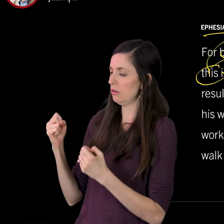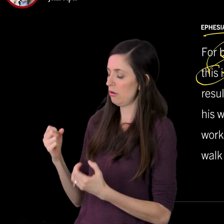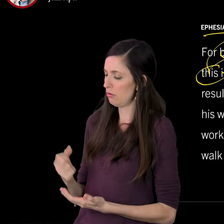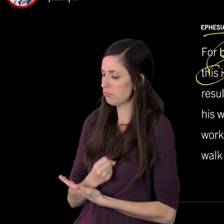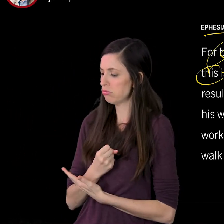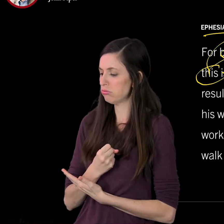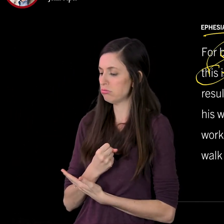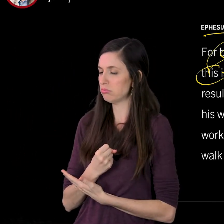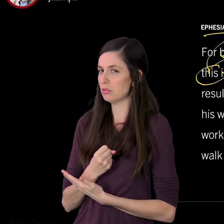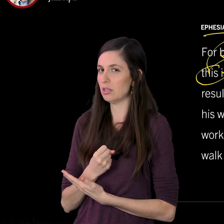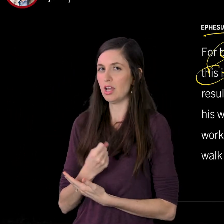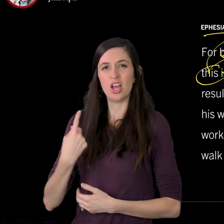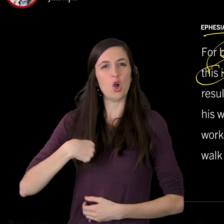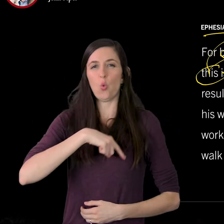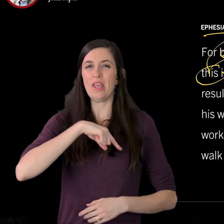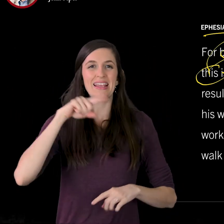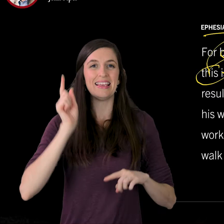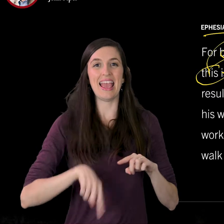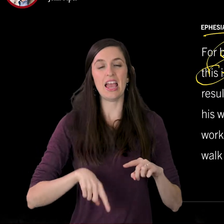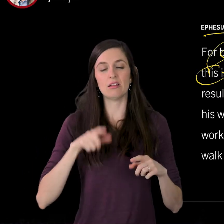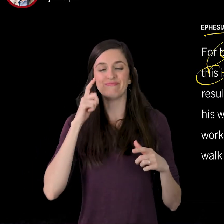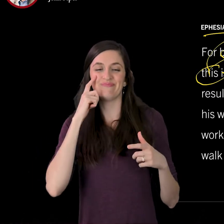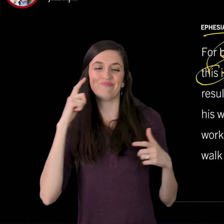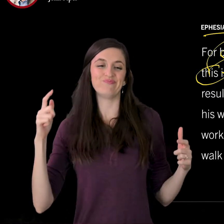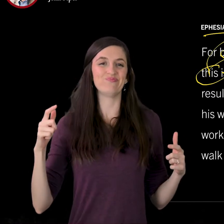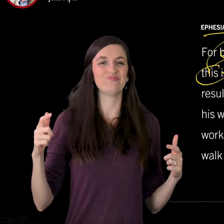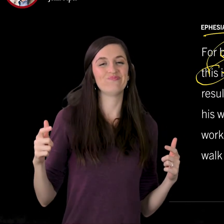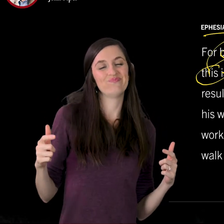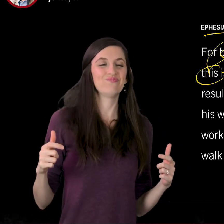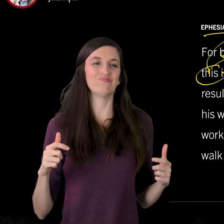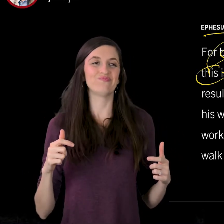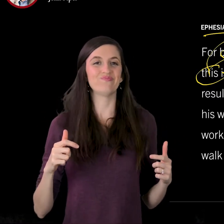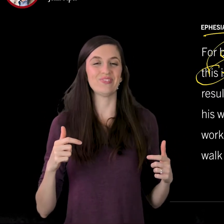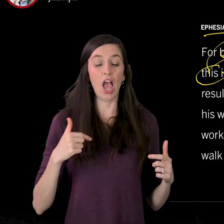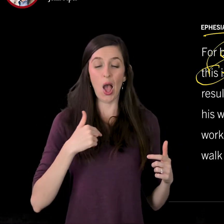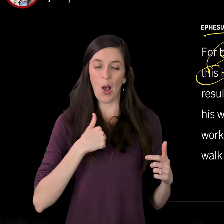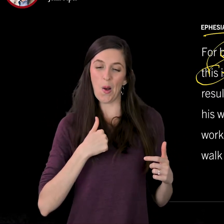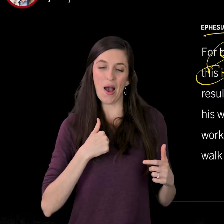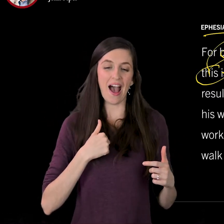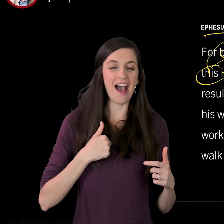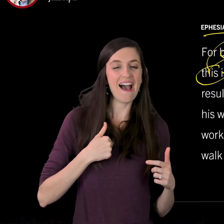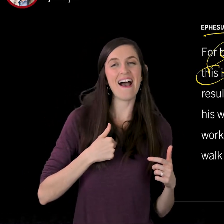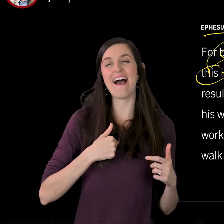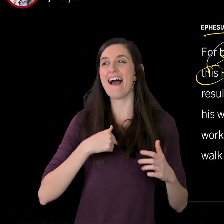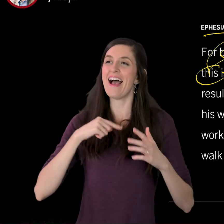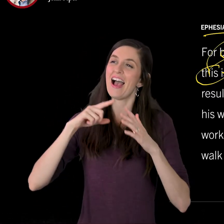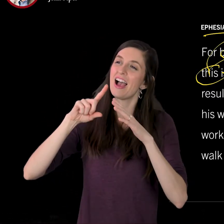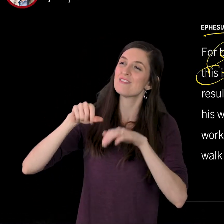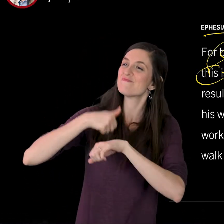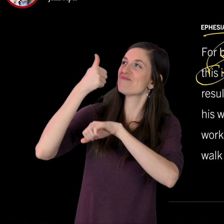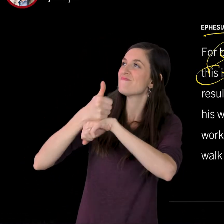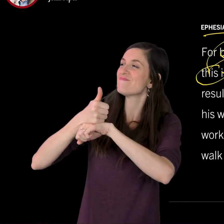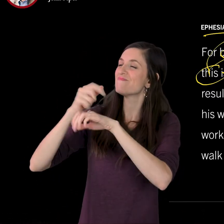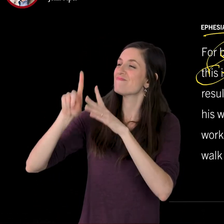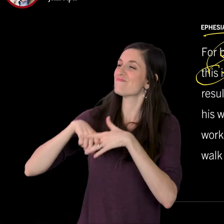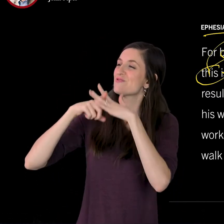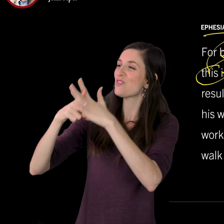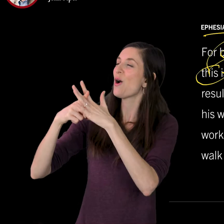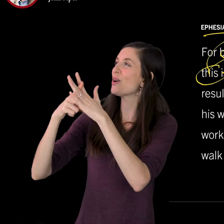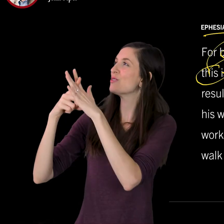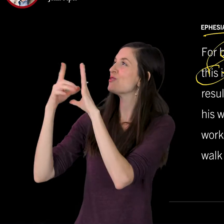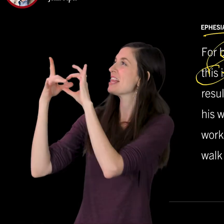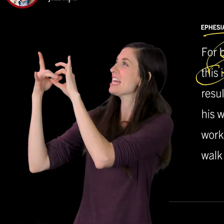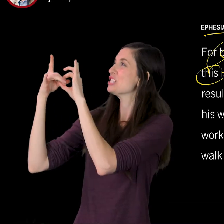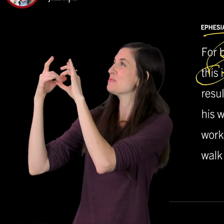so that nobody can boast. You can never boast. that you've brought yourself into a saving relationship with